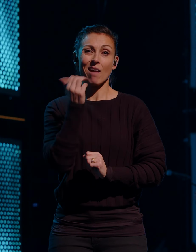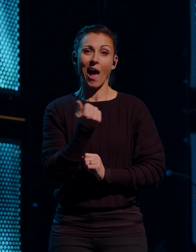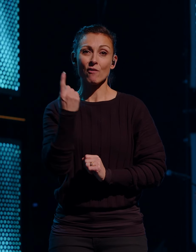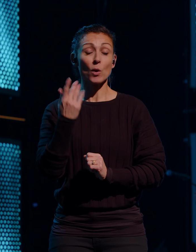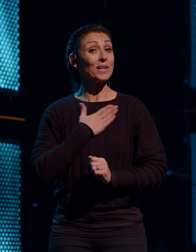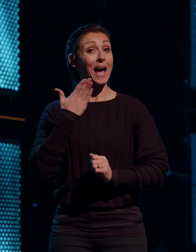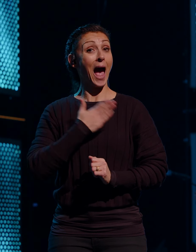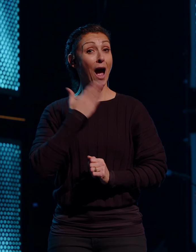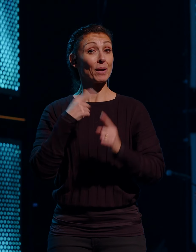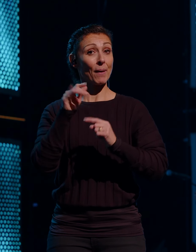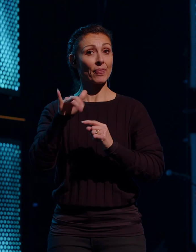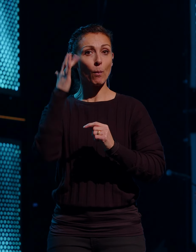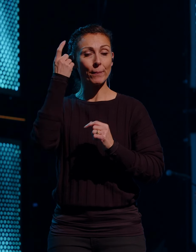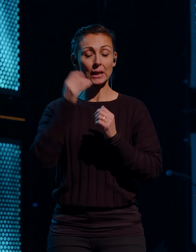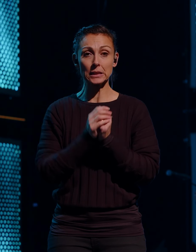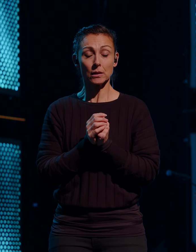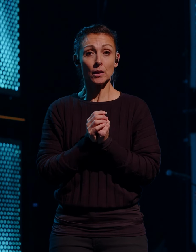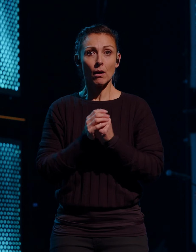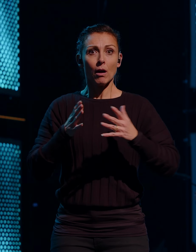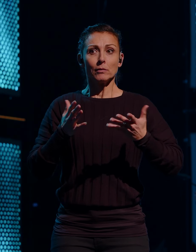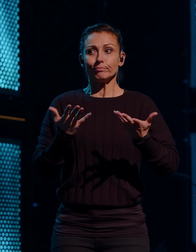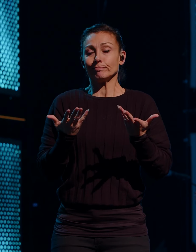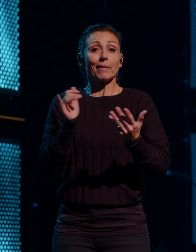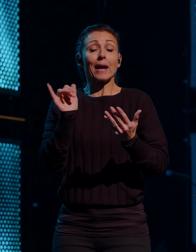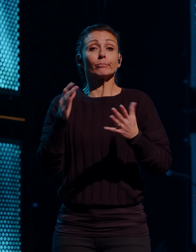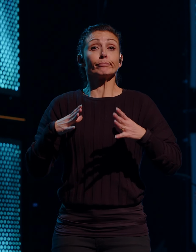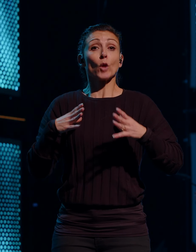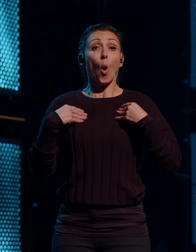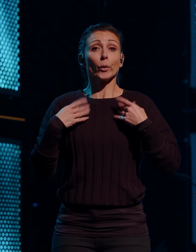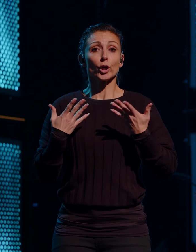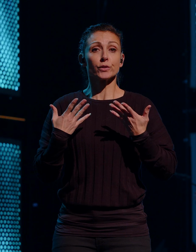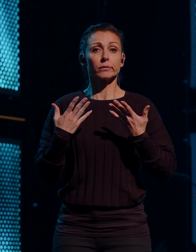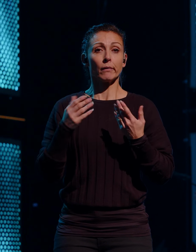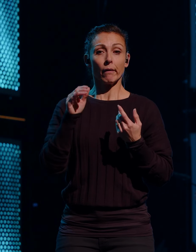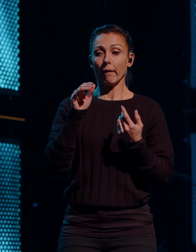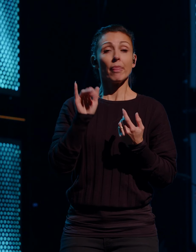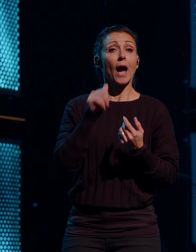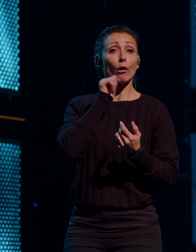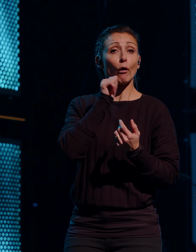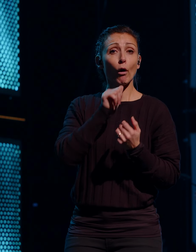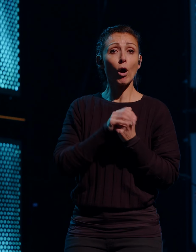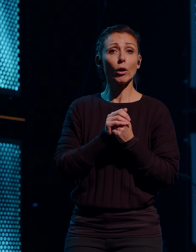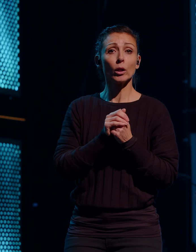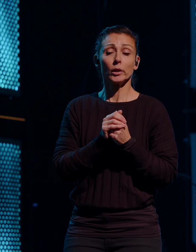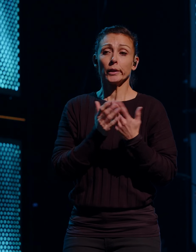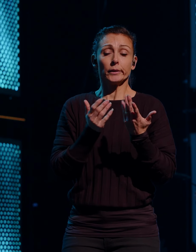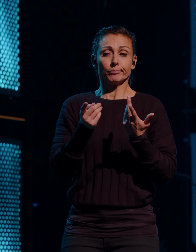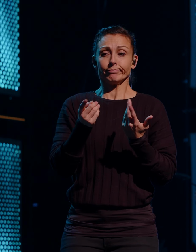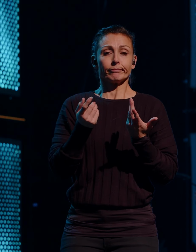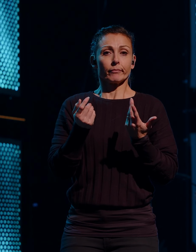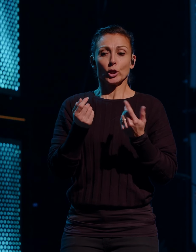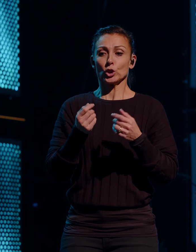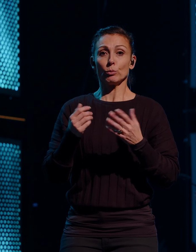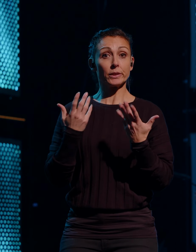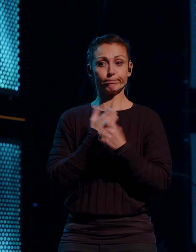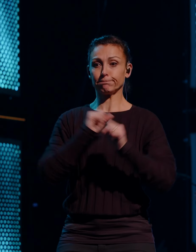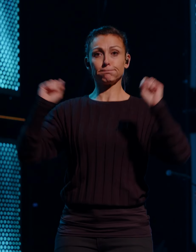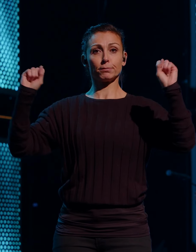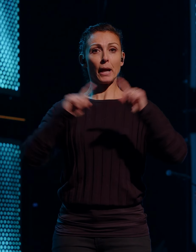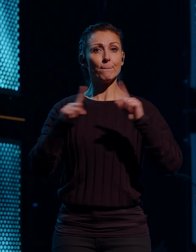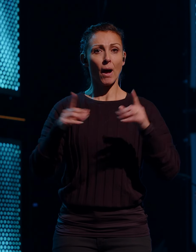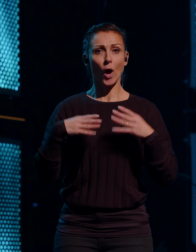owners are not happy because now the demon's gone. She's not telling the future. And as the demon is gone, so is their wealth gone. It